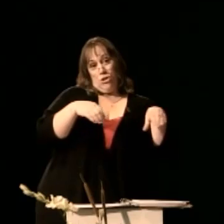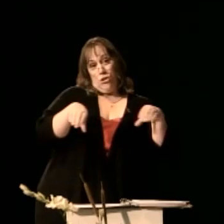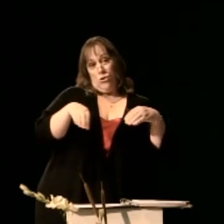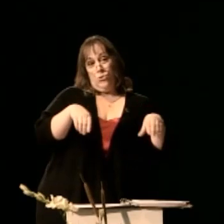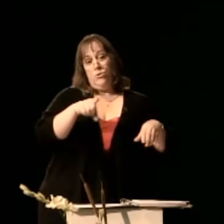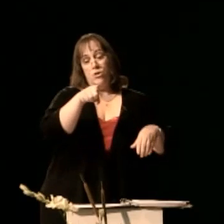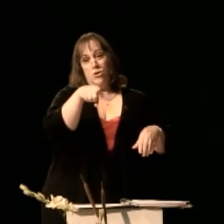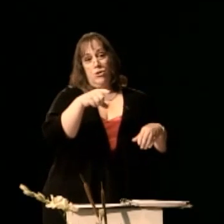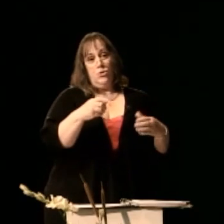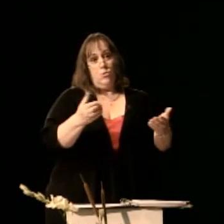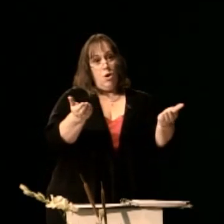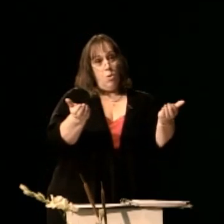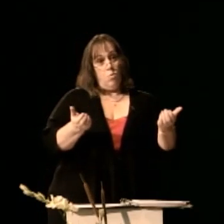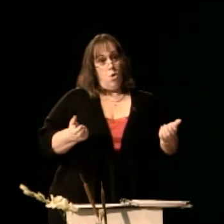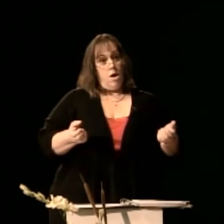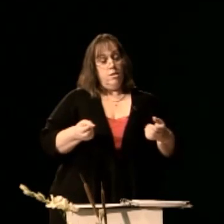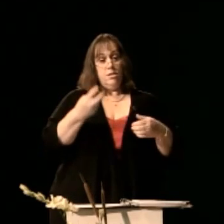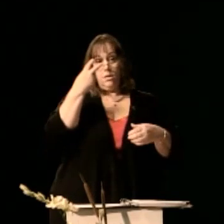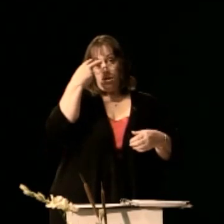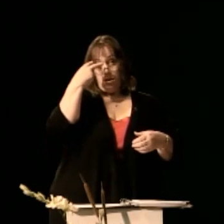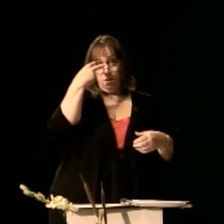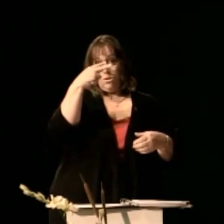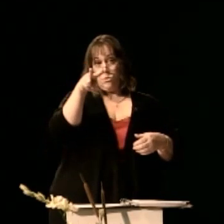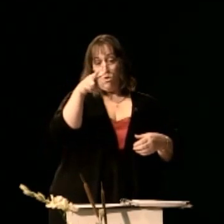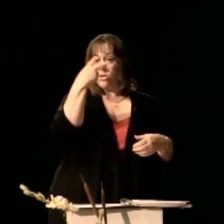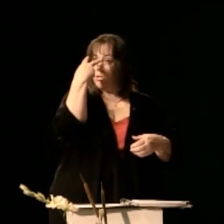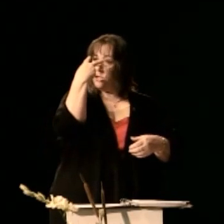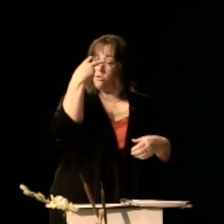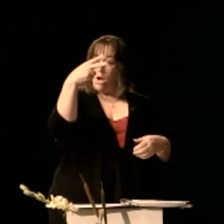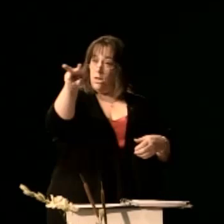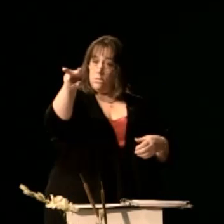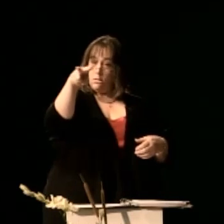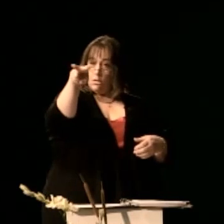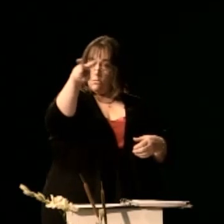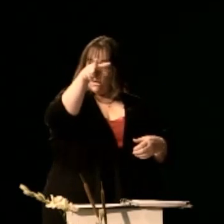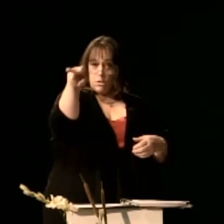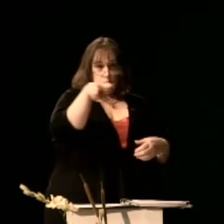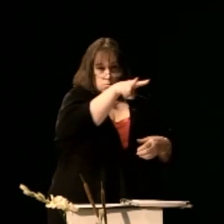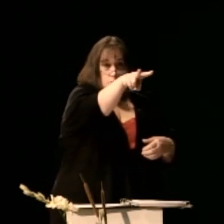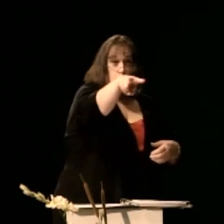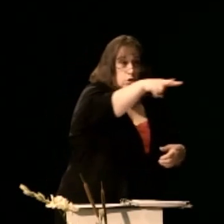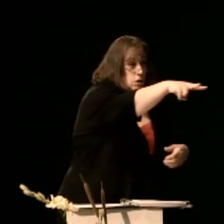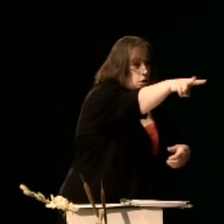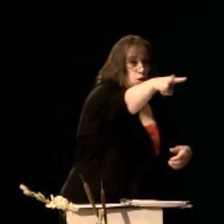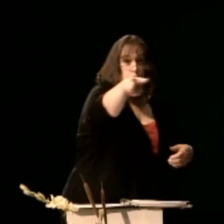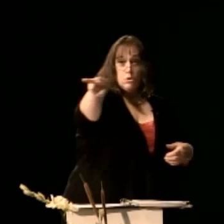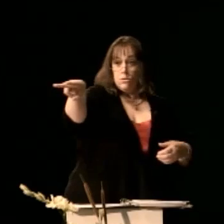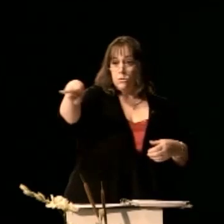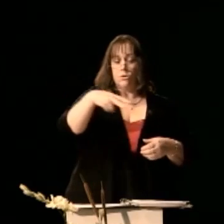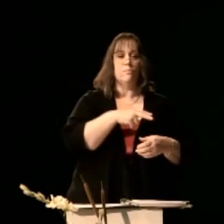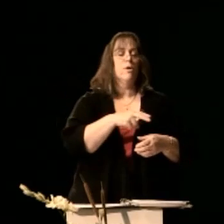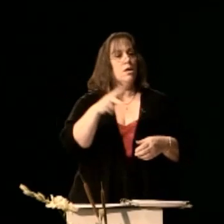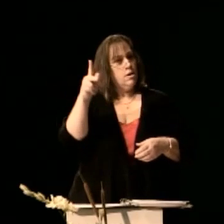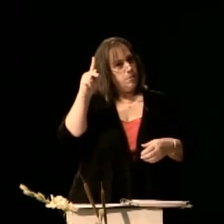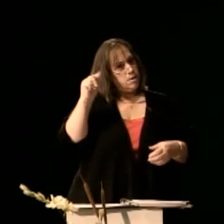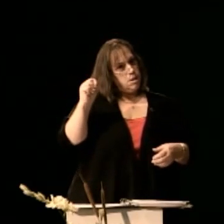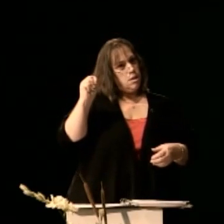Do you want to watch? These are your eyes. I'm watching. I'm watching you. But